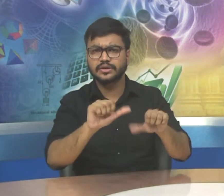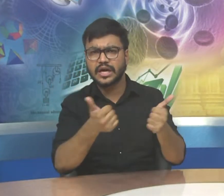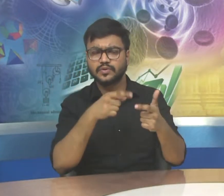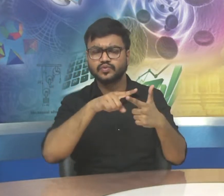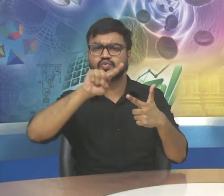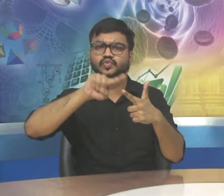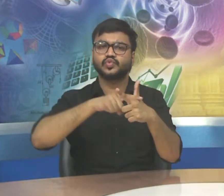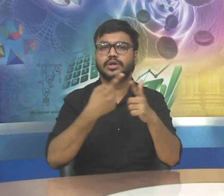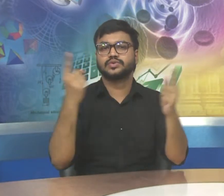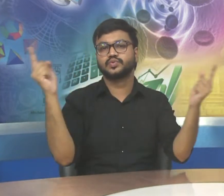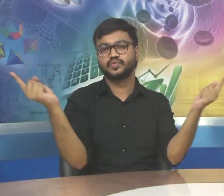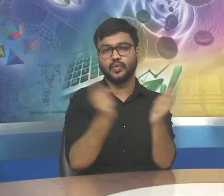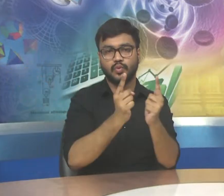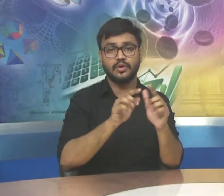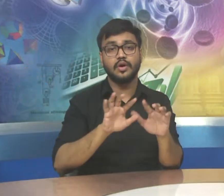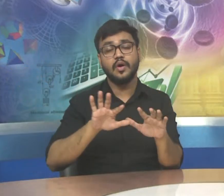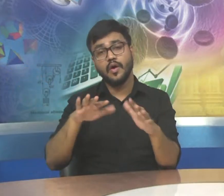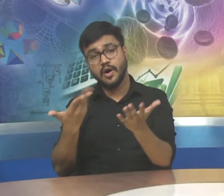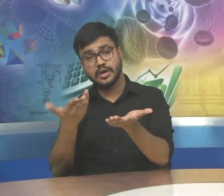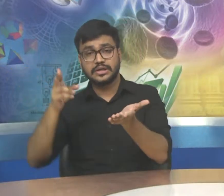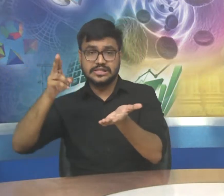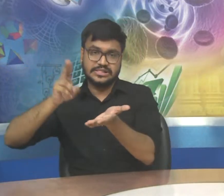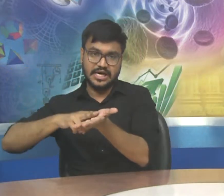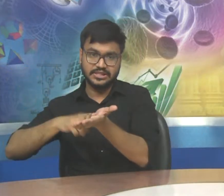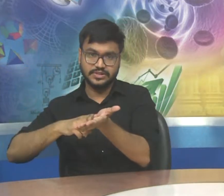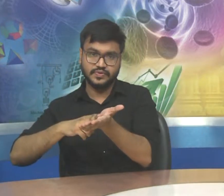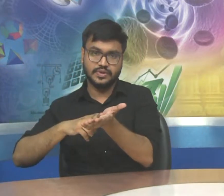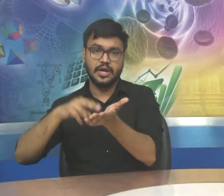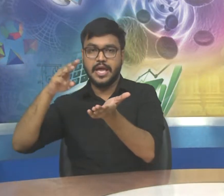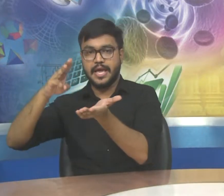The SI unit of work is joule, in short it is